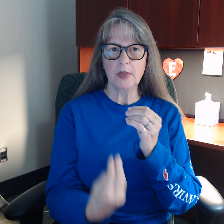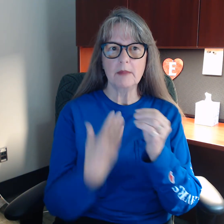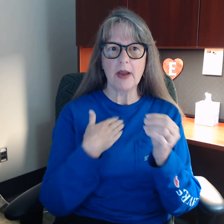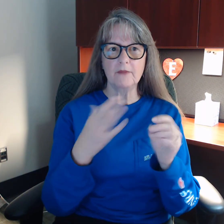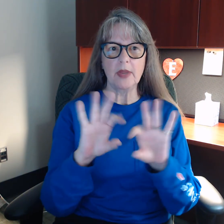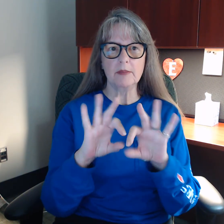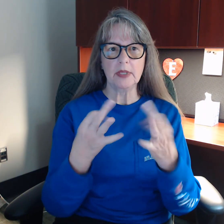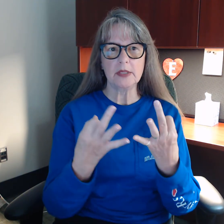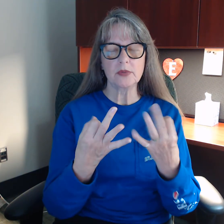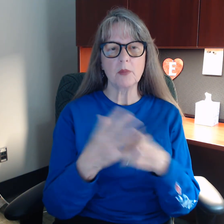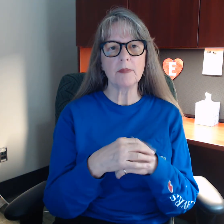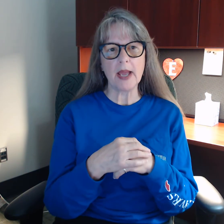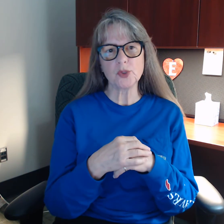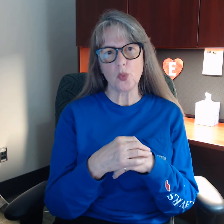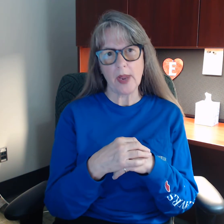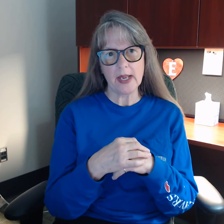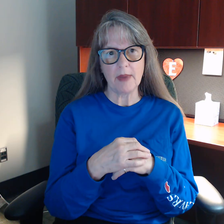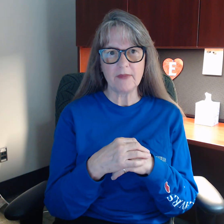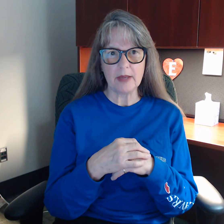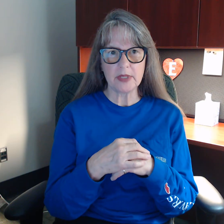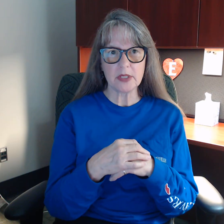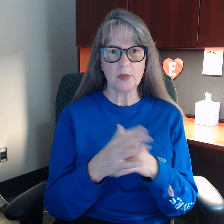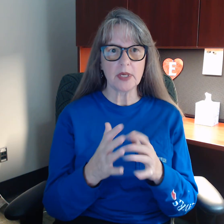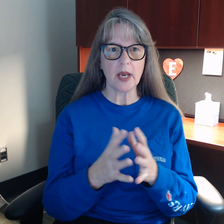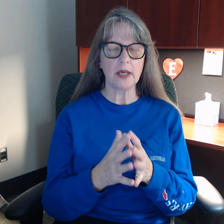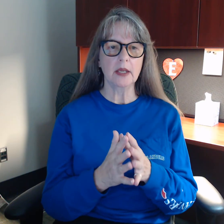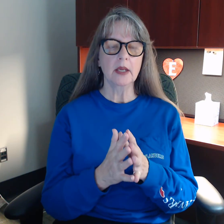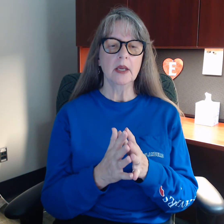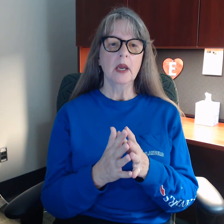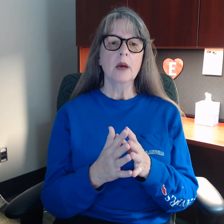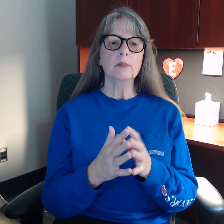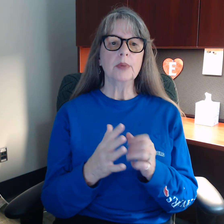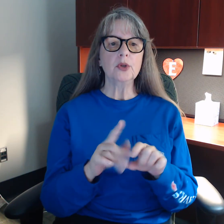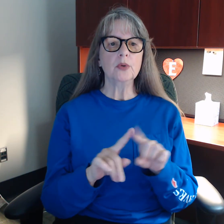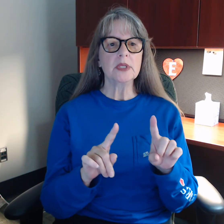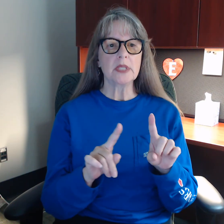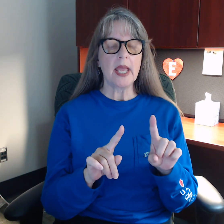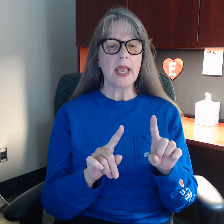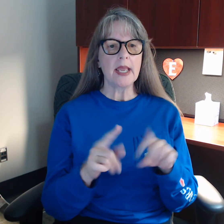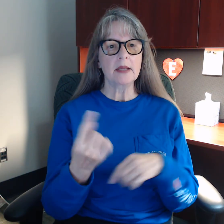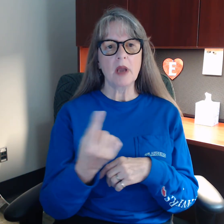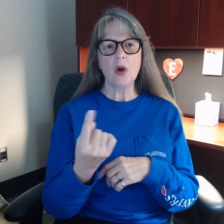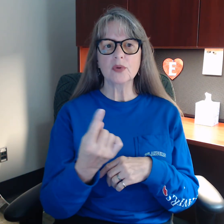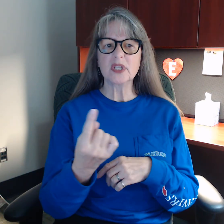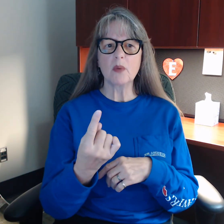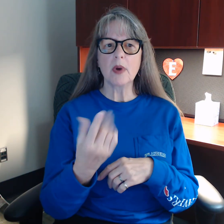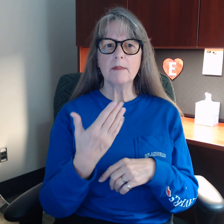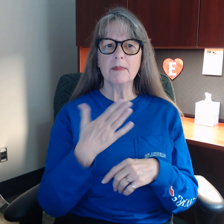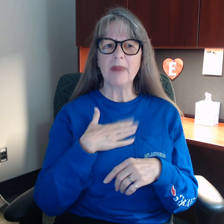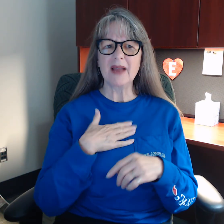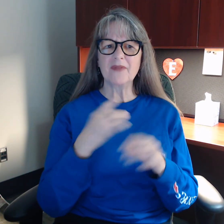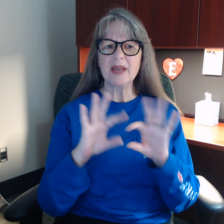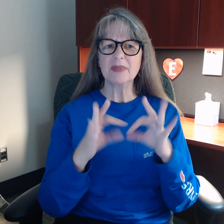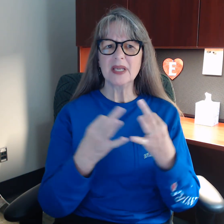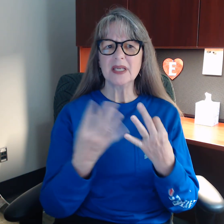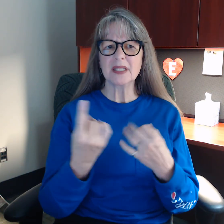my family, someone passed away in my family, someone died. But you could say, oh, someone, my family,